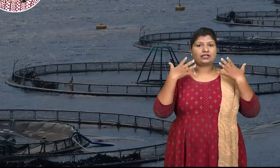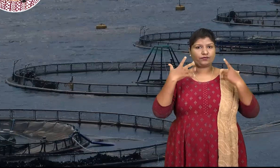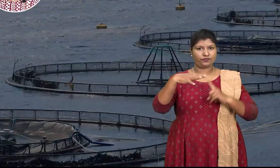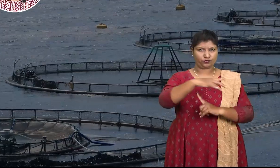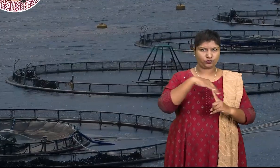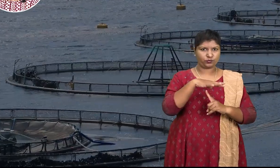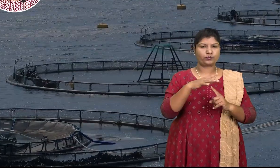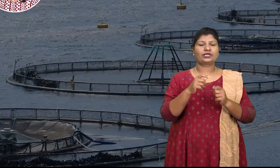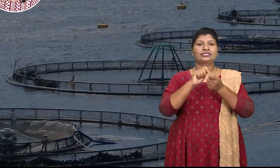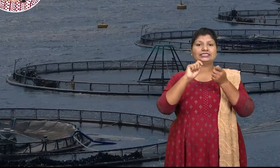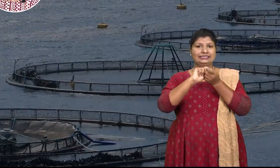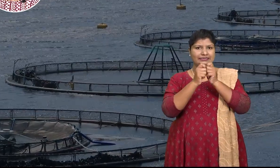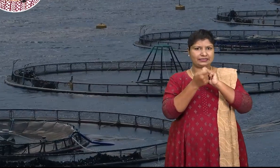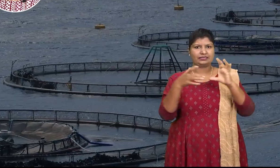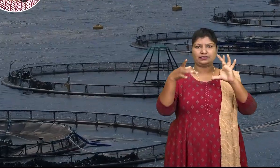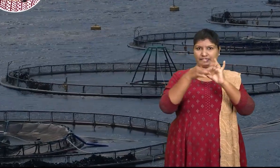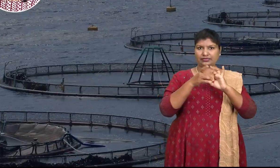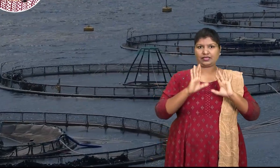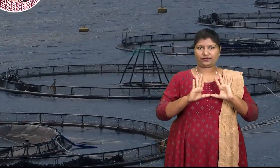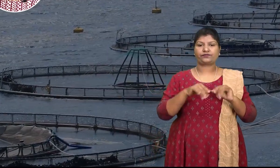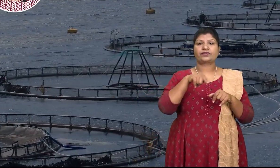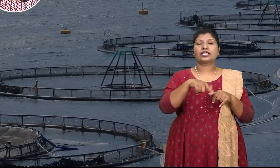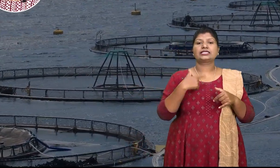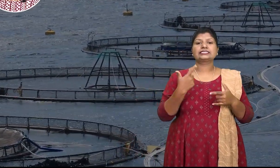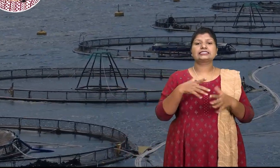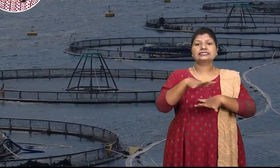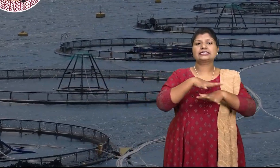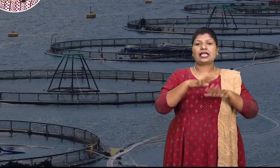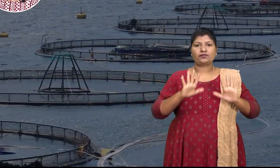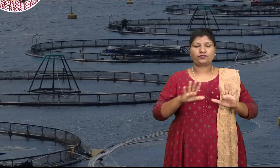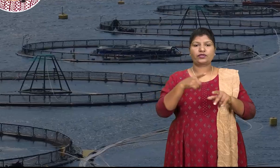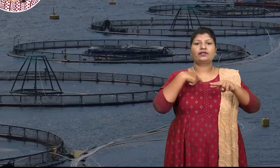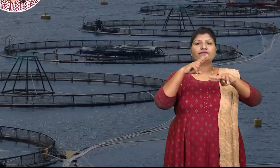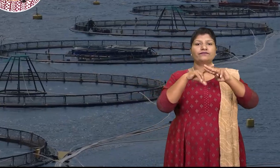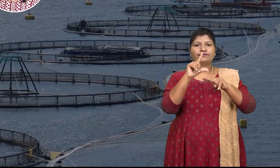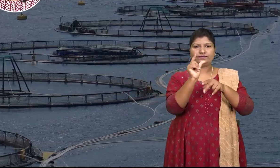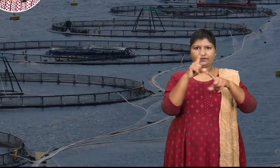environmental conditions are in a state of flux,